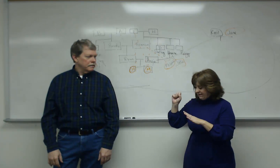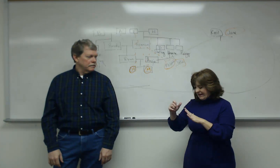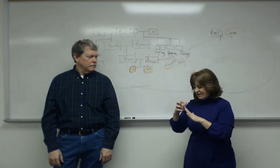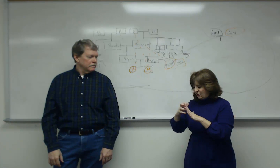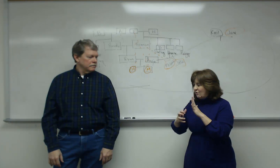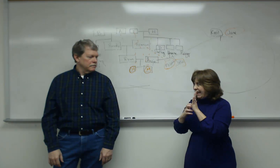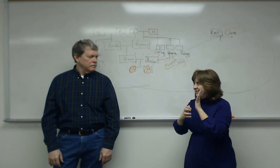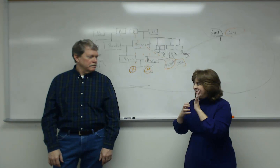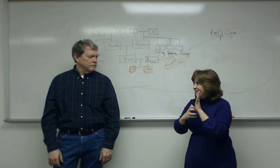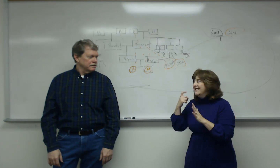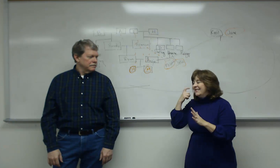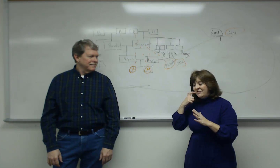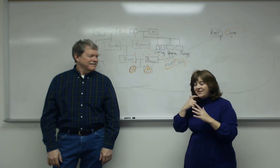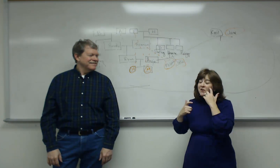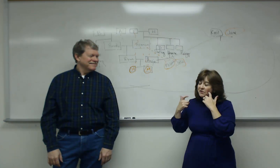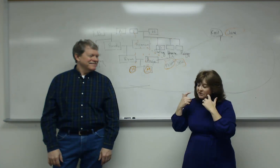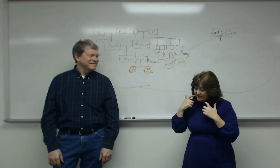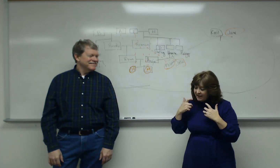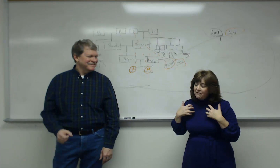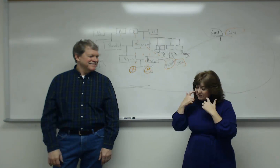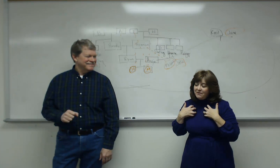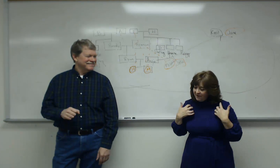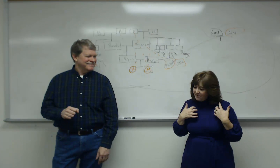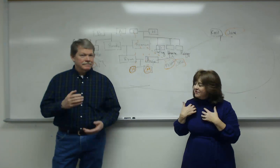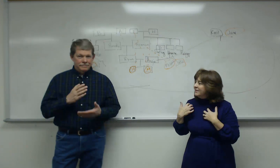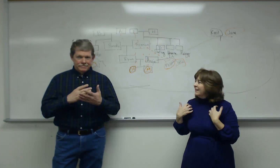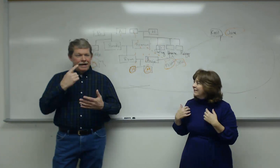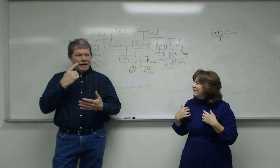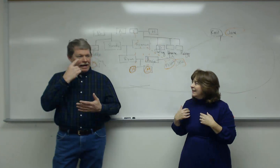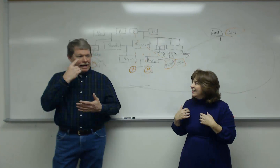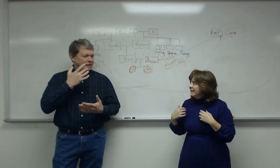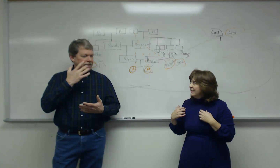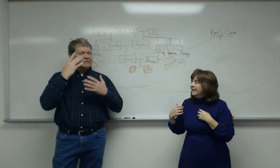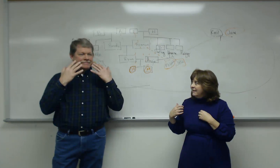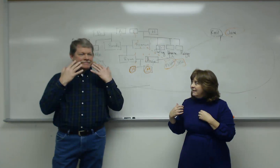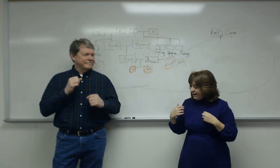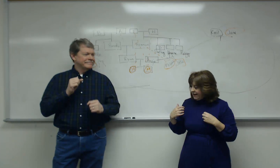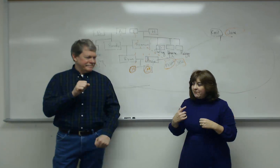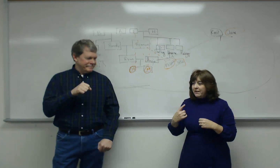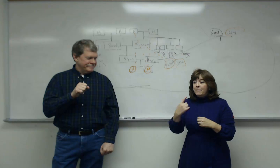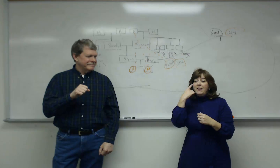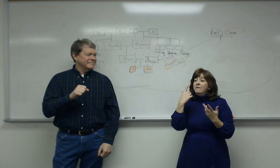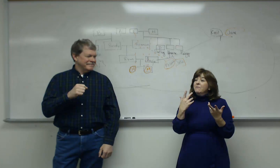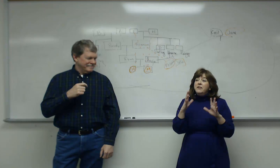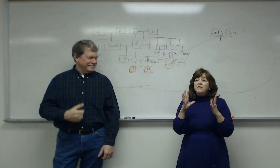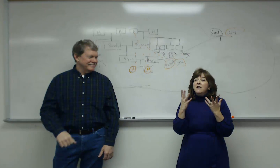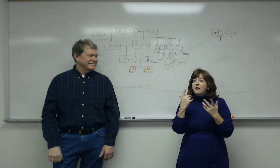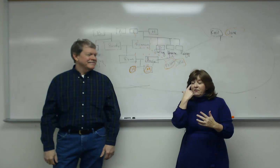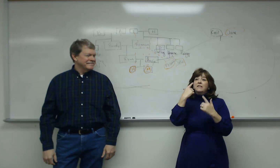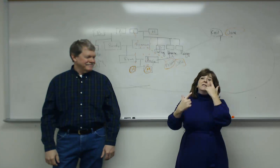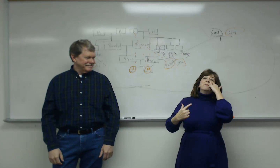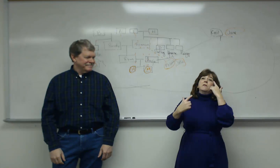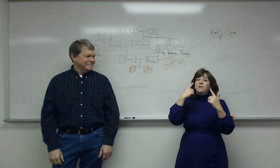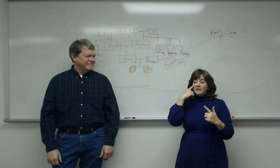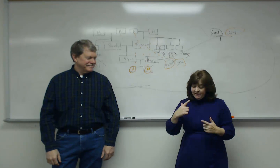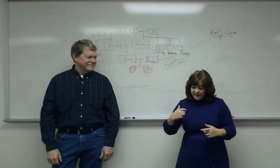of them sign. You can hurt yourself. You can hurt yourself, yes. Even when you don't, you can still poke yourself in the